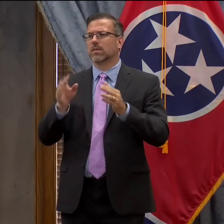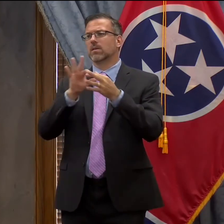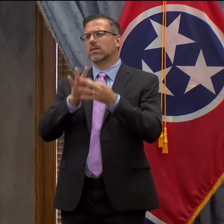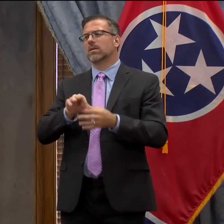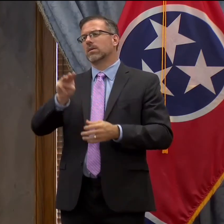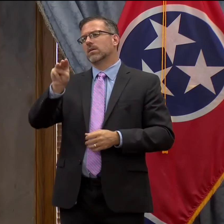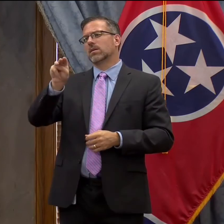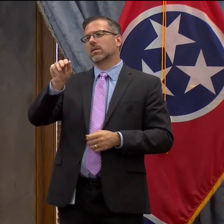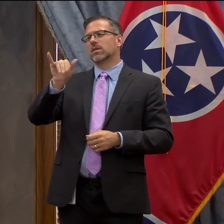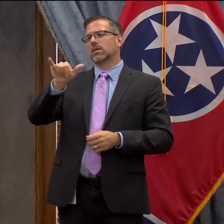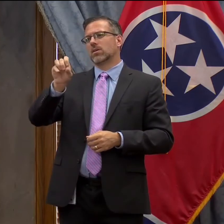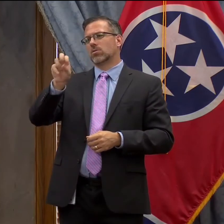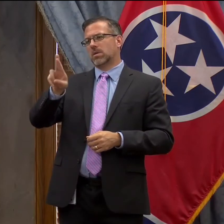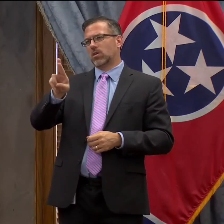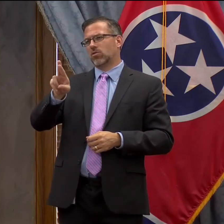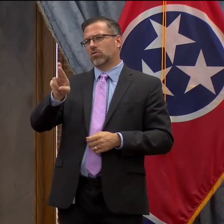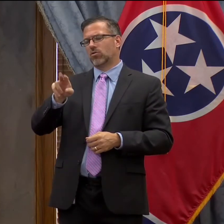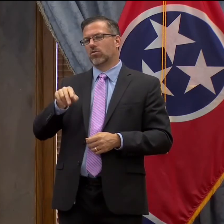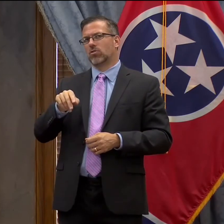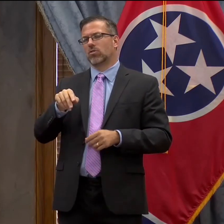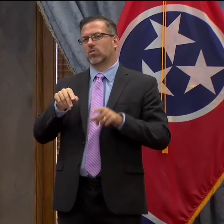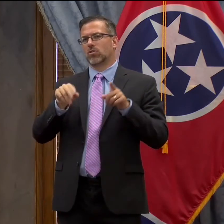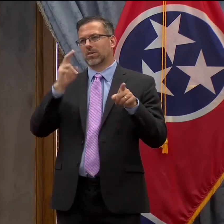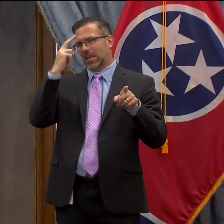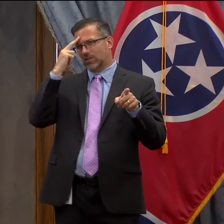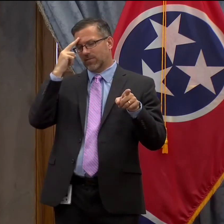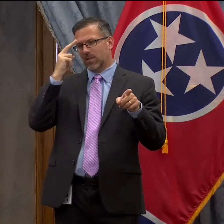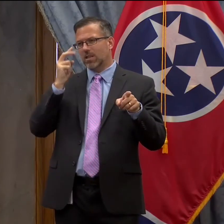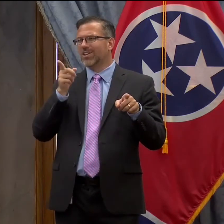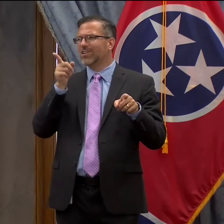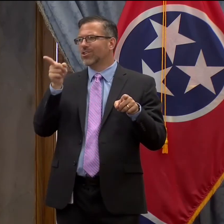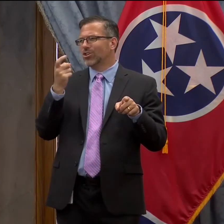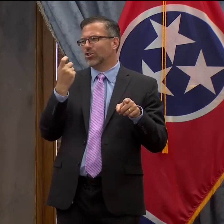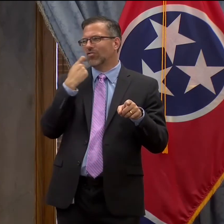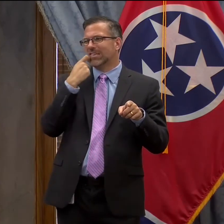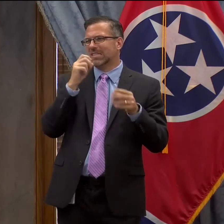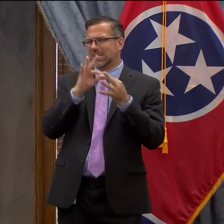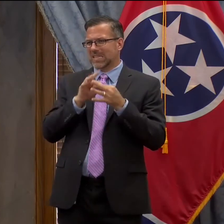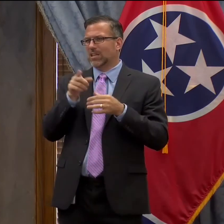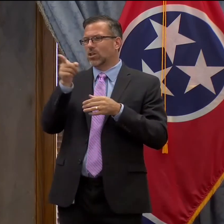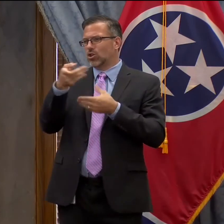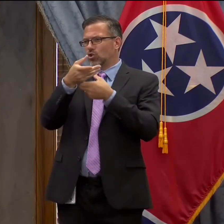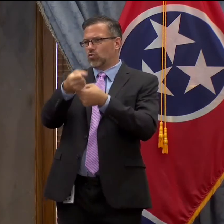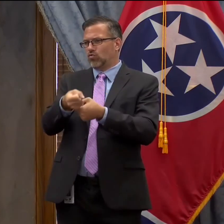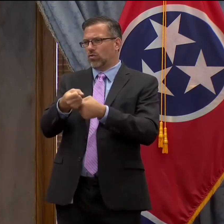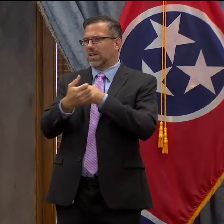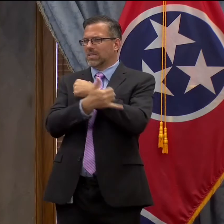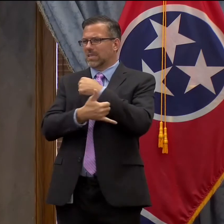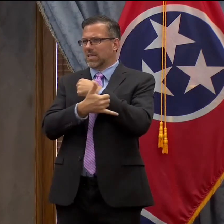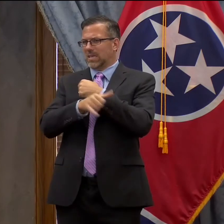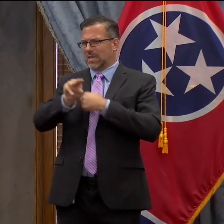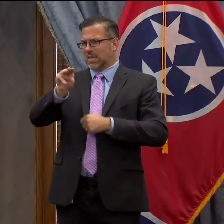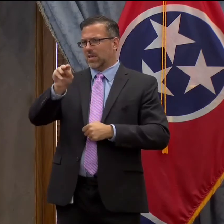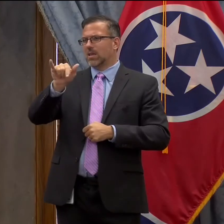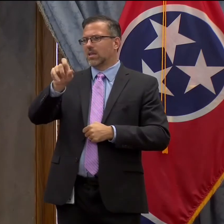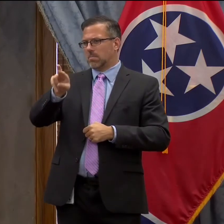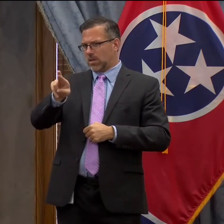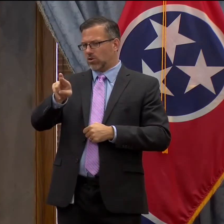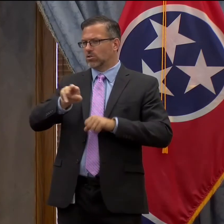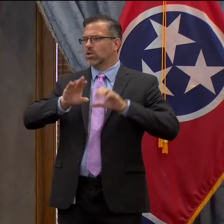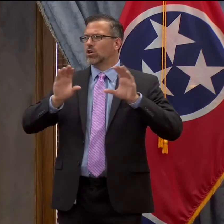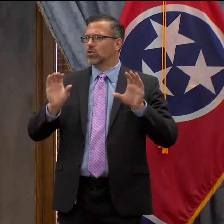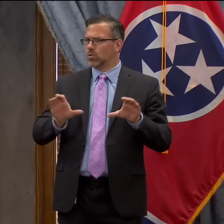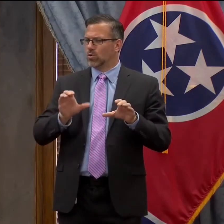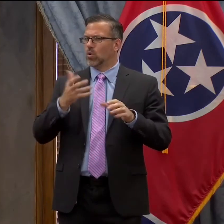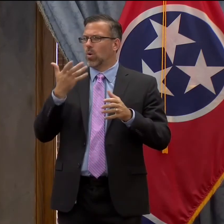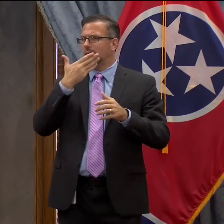your conversations with the mayor. You have previously said that you trust county mayors to do what they think is best for